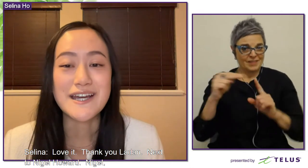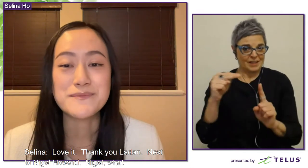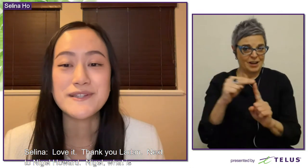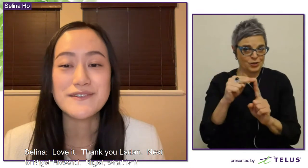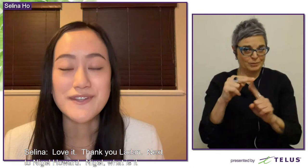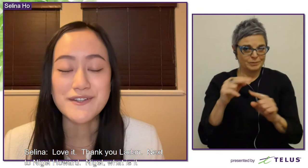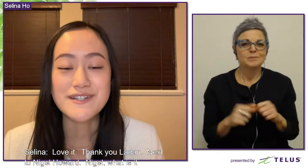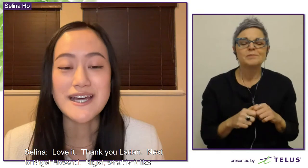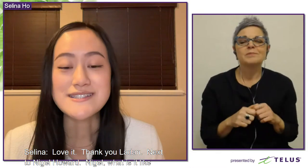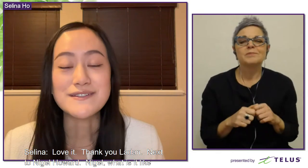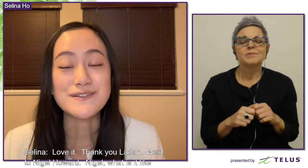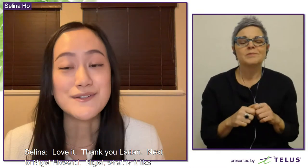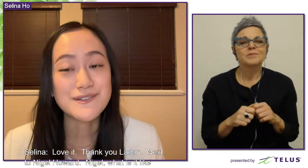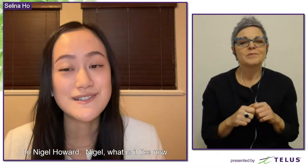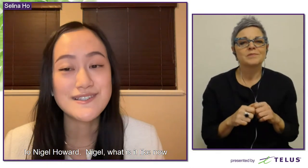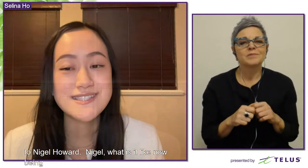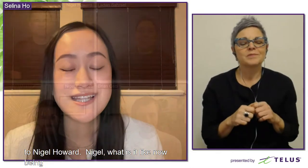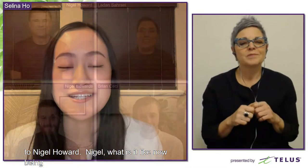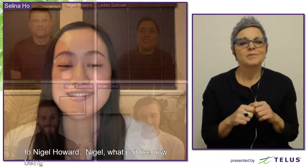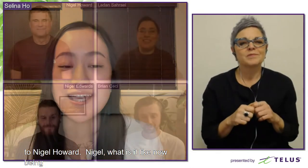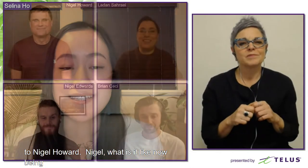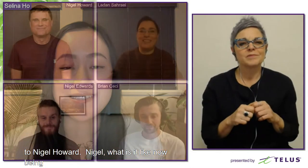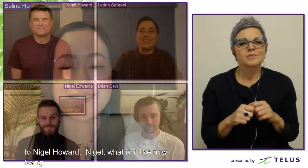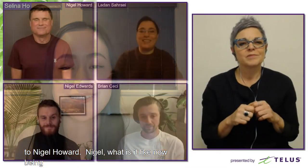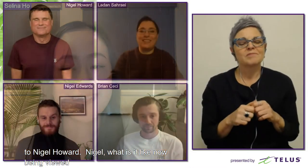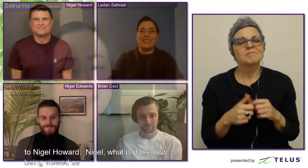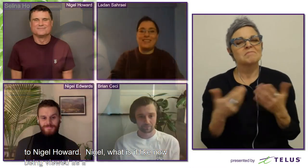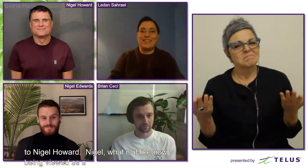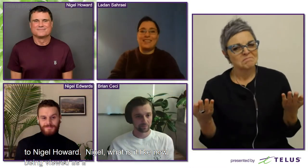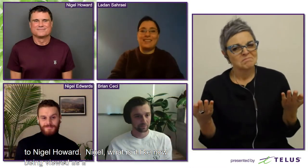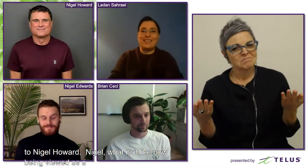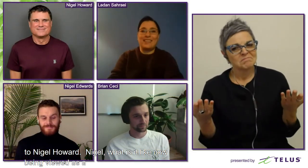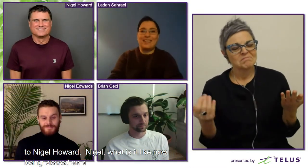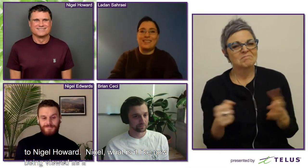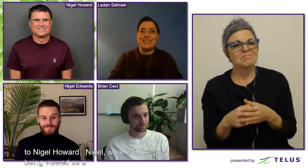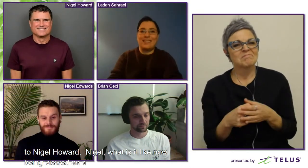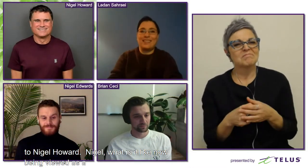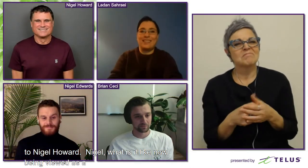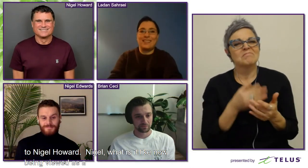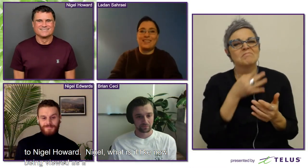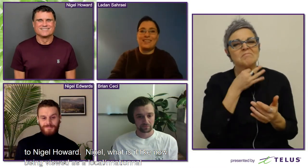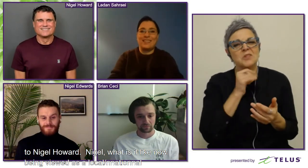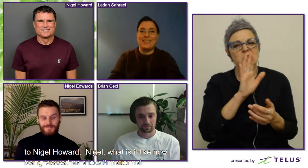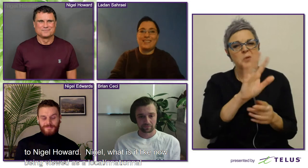like now being viewed as a local/national celebrity?